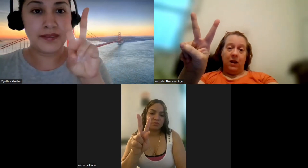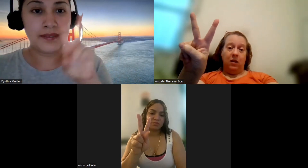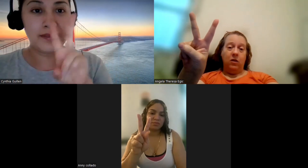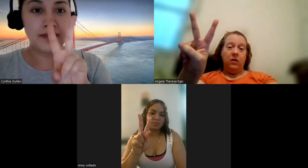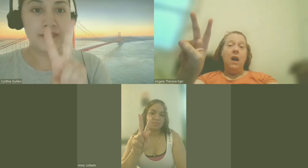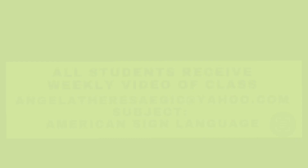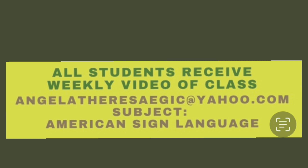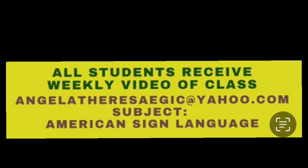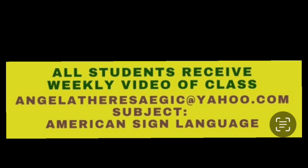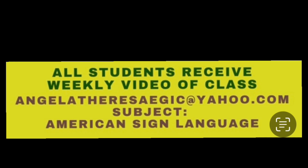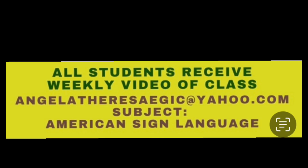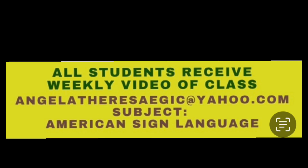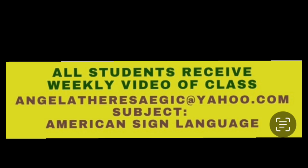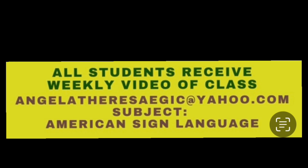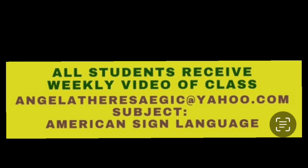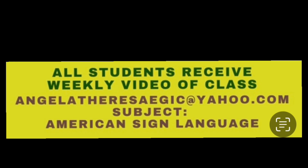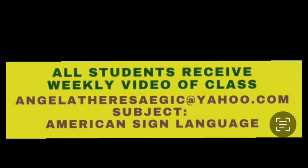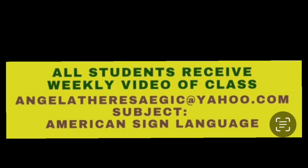2, just like it looks.